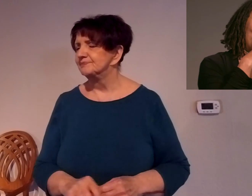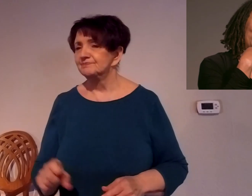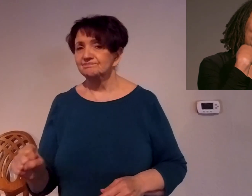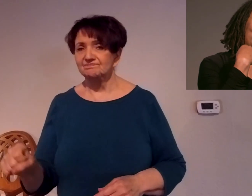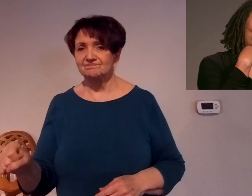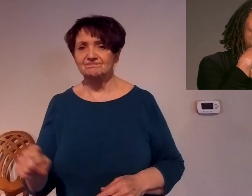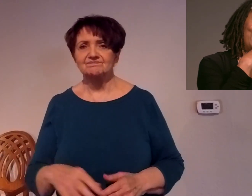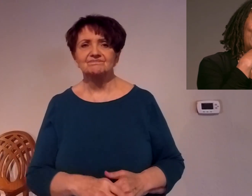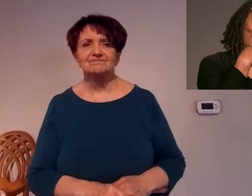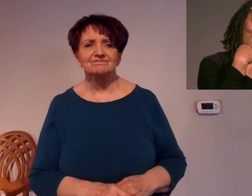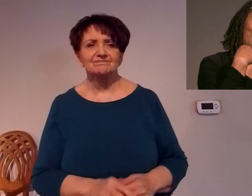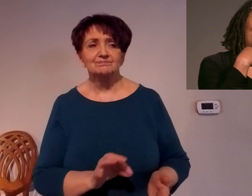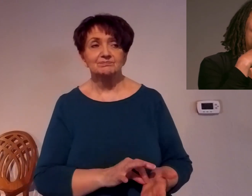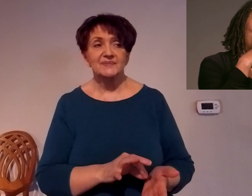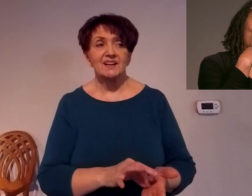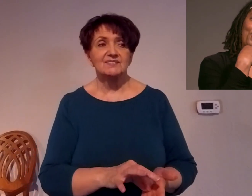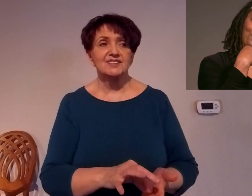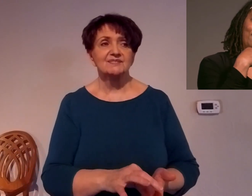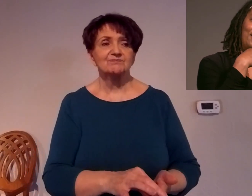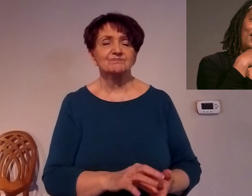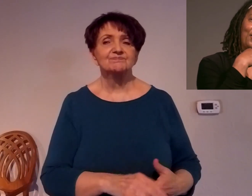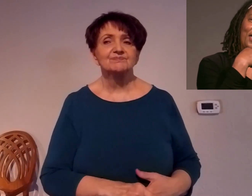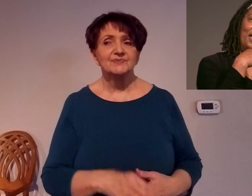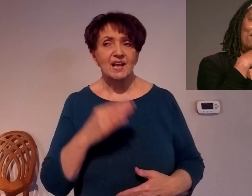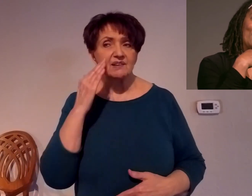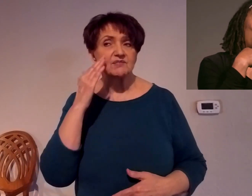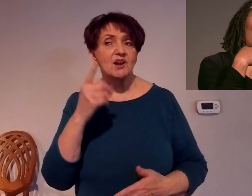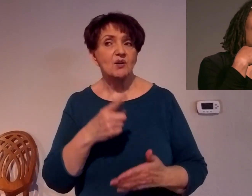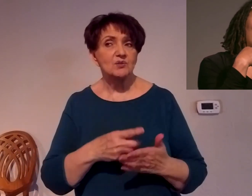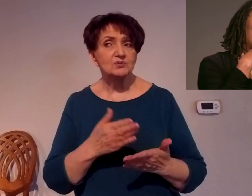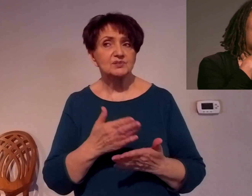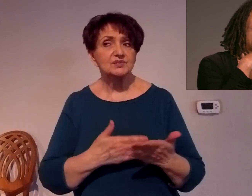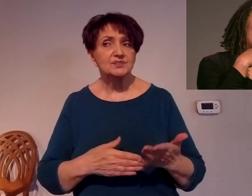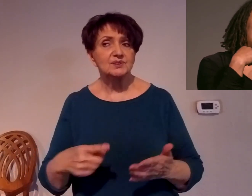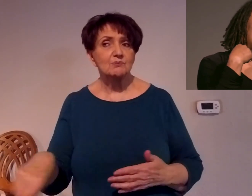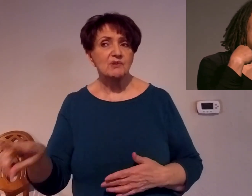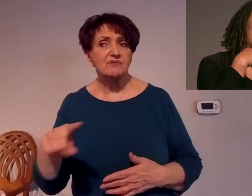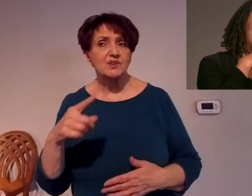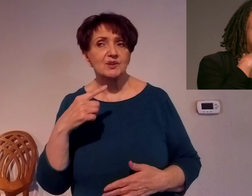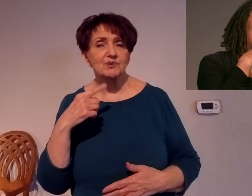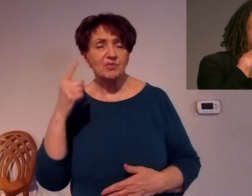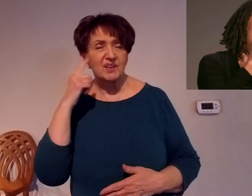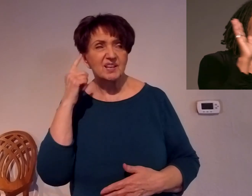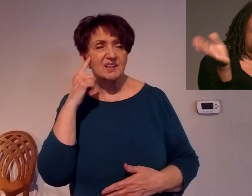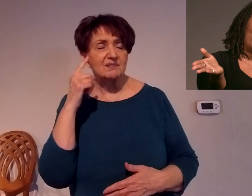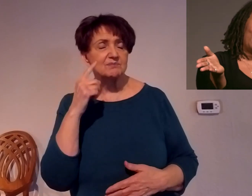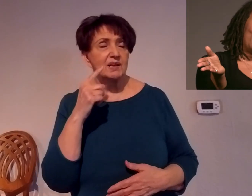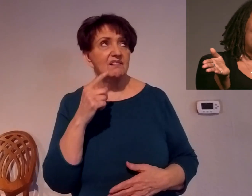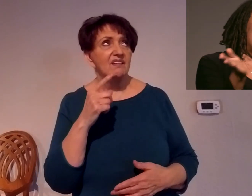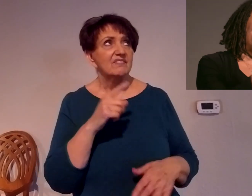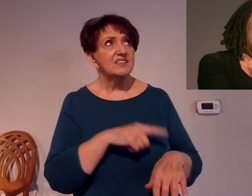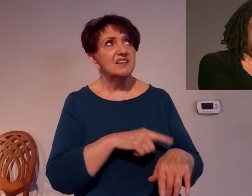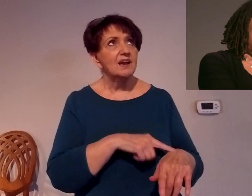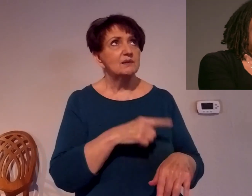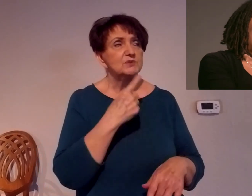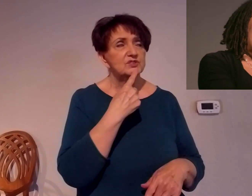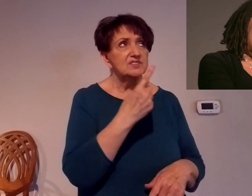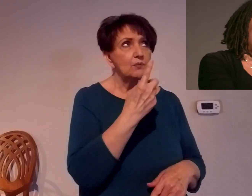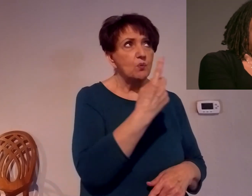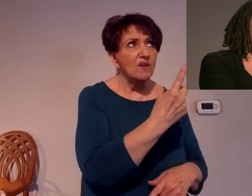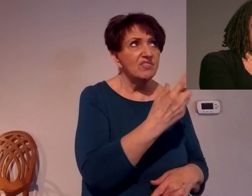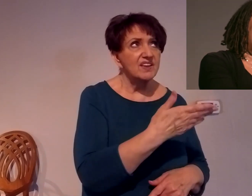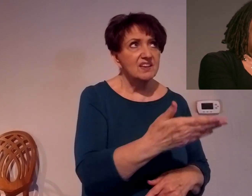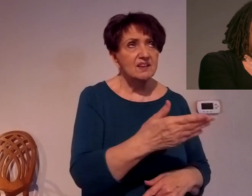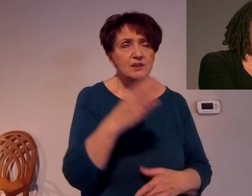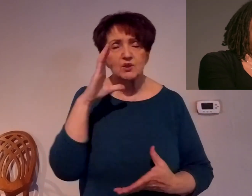I'm just counting. Because I know some of you are sitting there thinking about all the times that you said one thing, but you believed